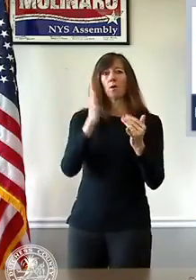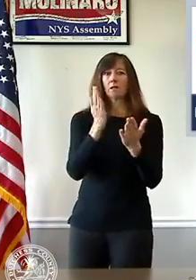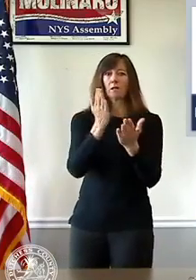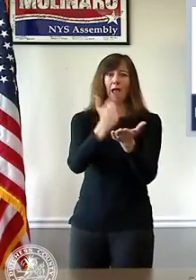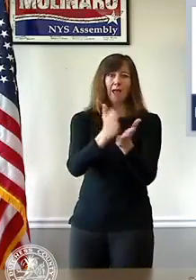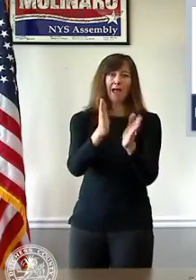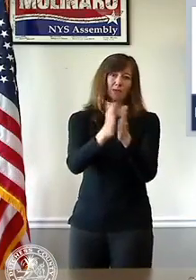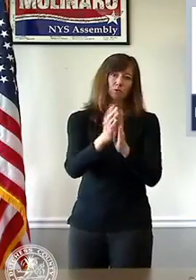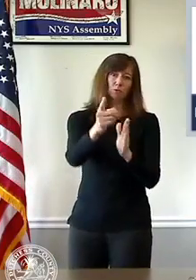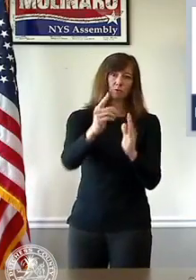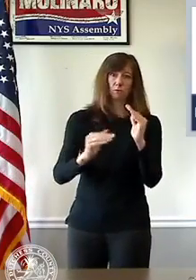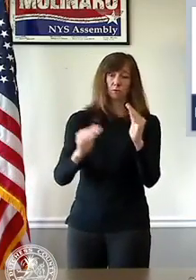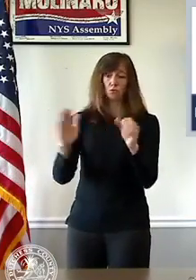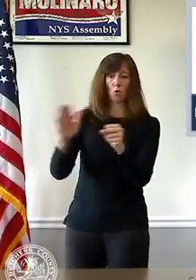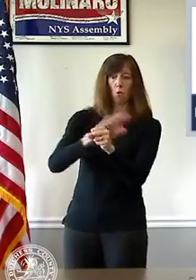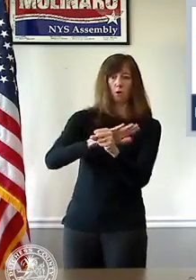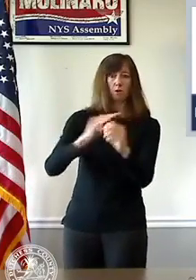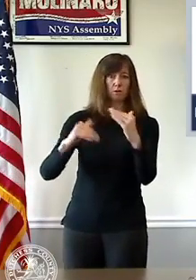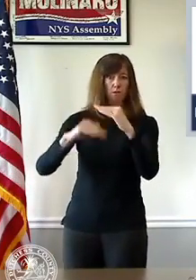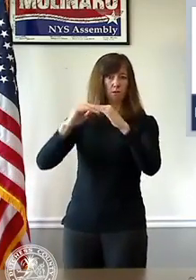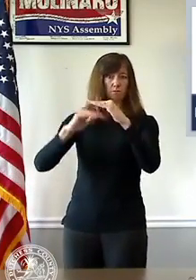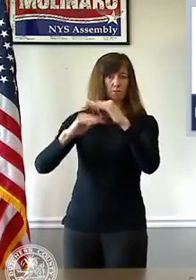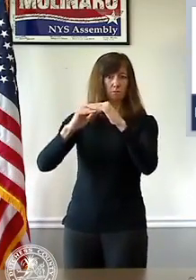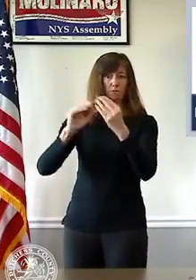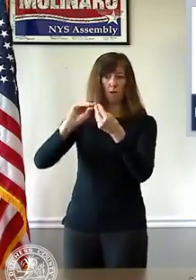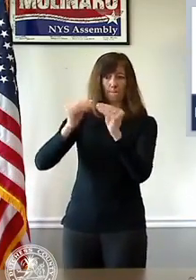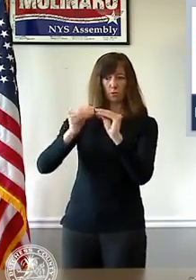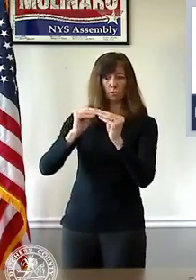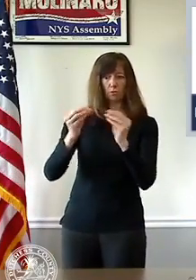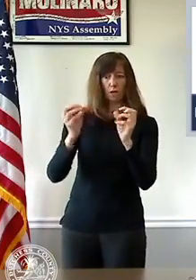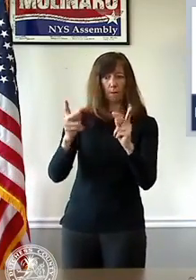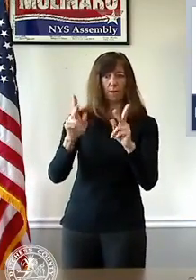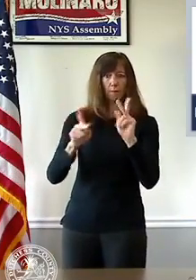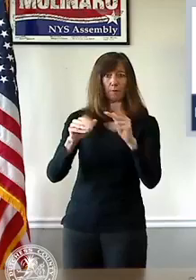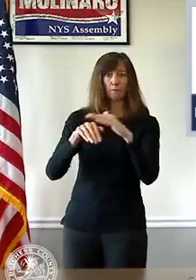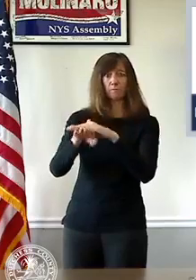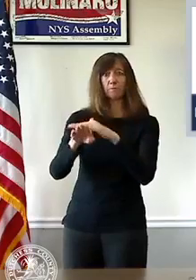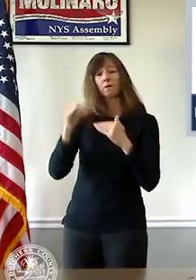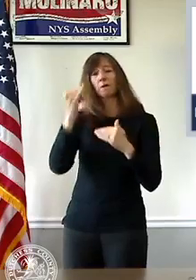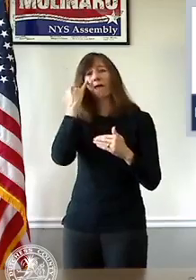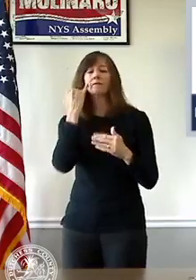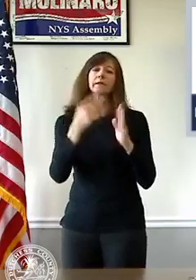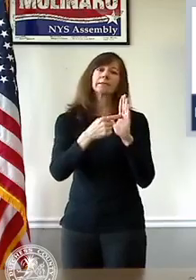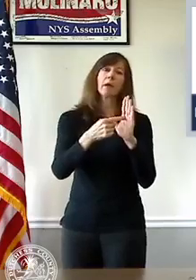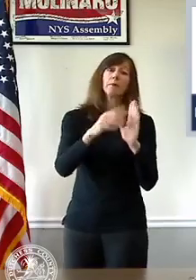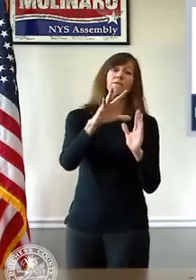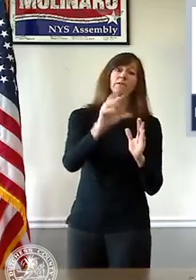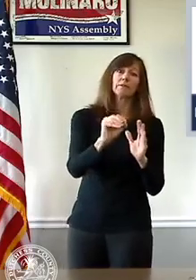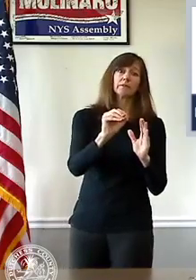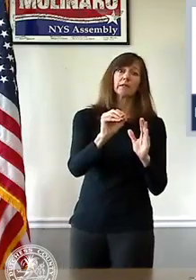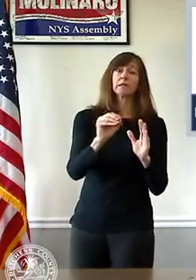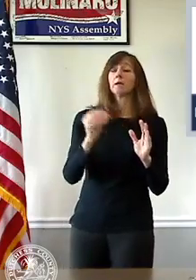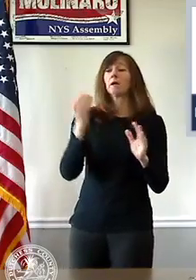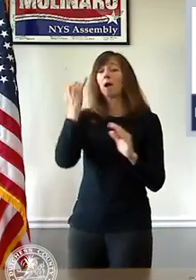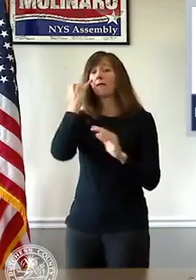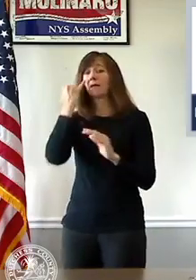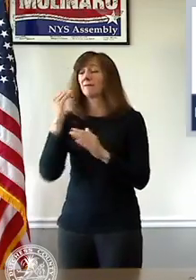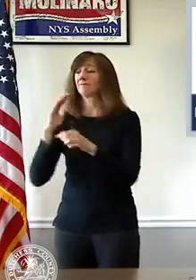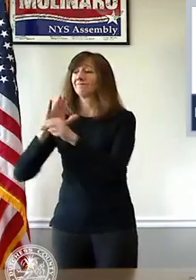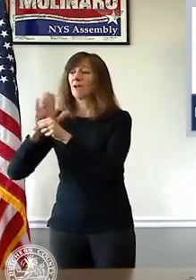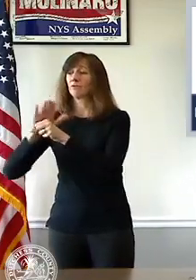only seat 50 people, and the state requires all 50 of those to be outside, and you only have room for 25 seats outside,